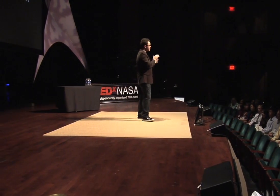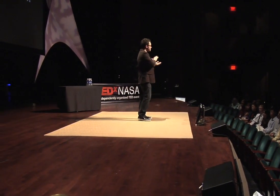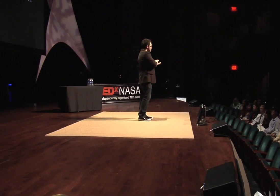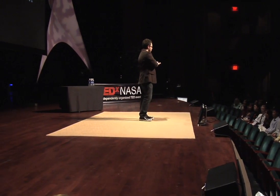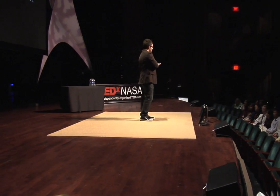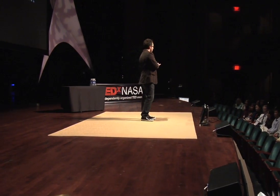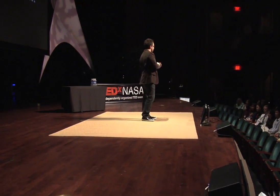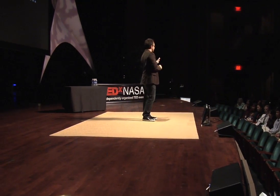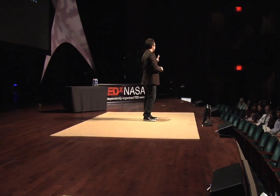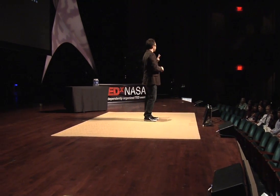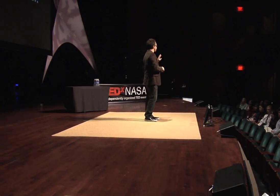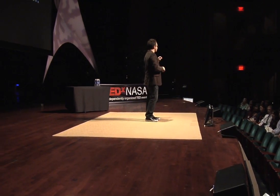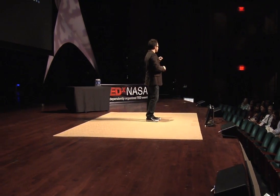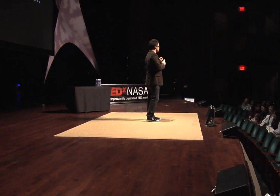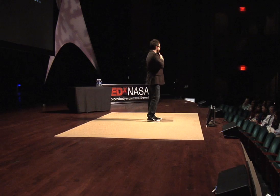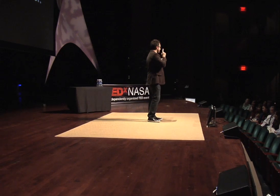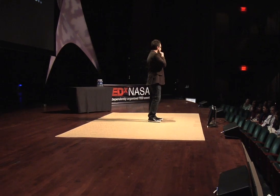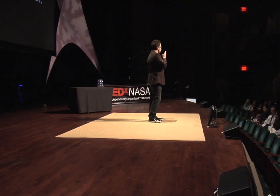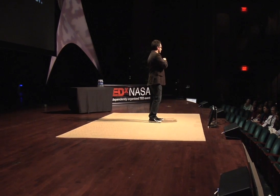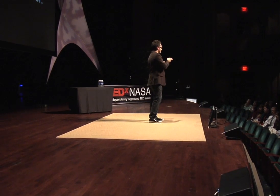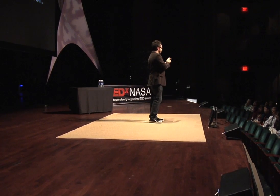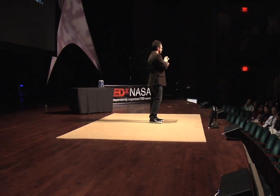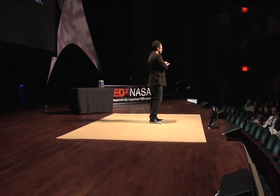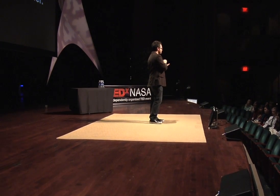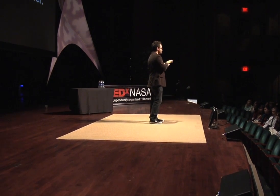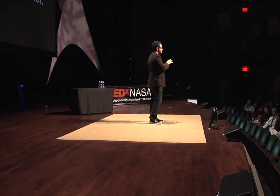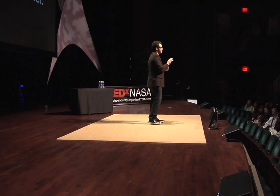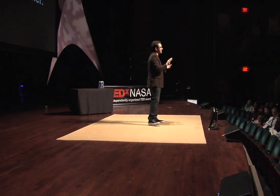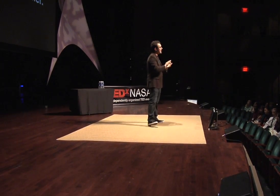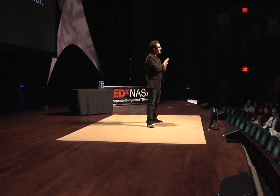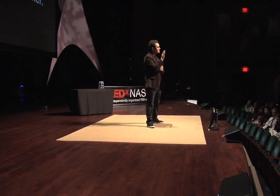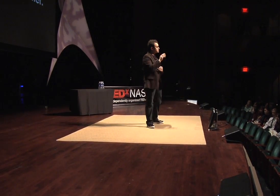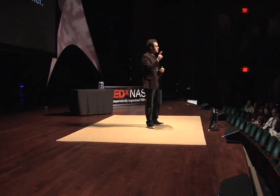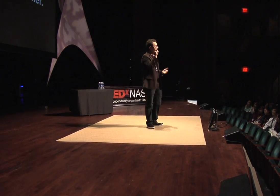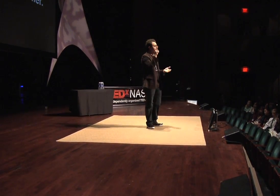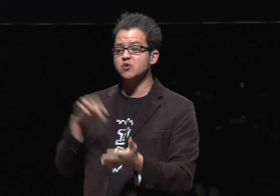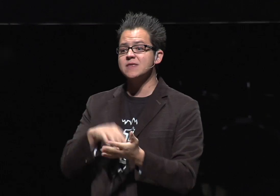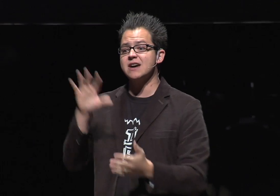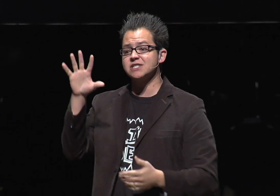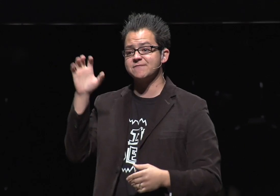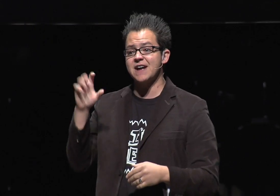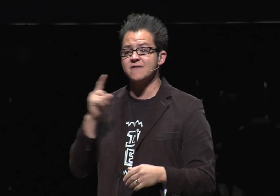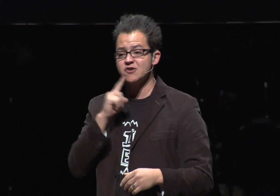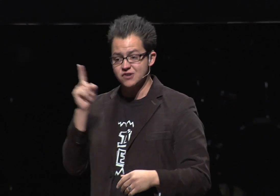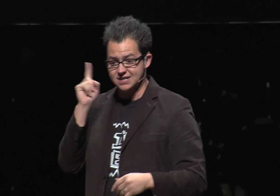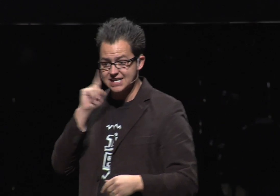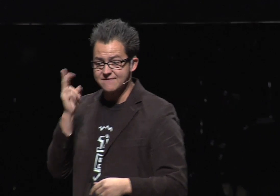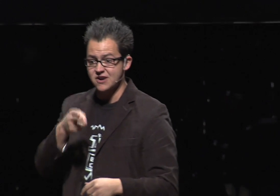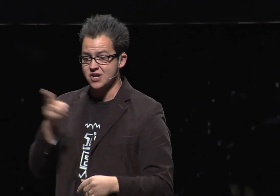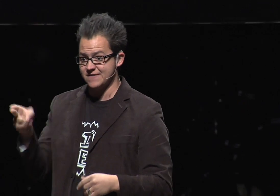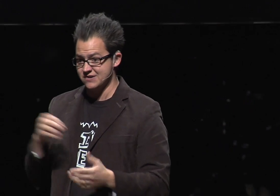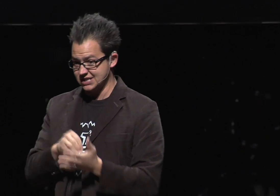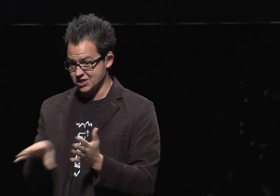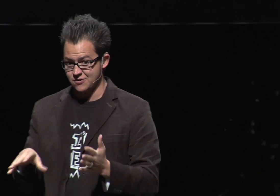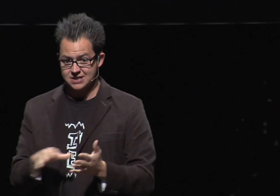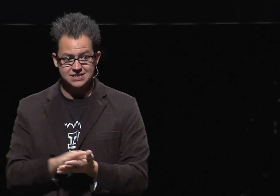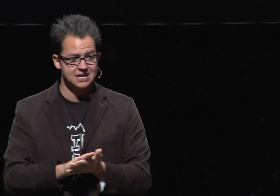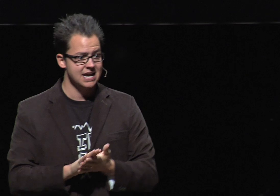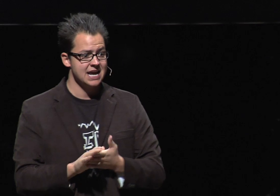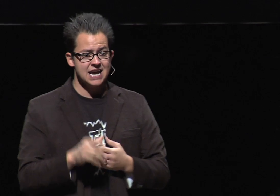from a school with about 40 deaf and hard of hearing students to a college with about 2,500 deaf and hard of hearing students. It